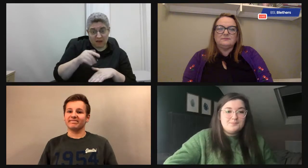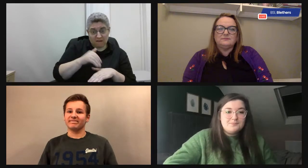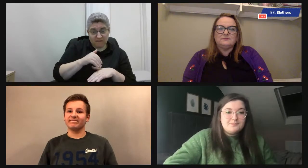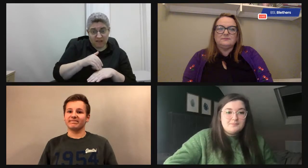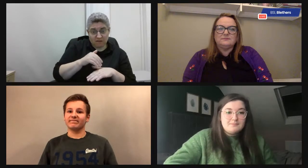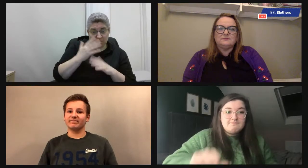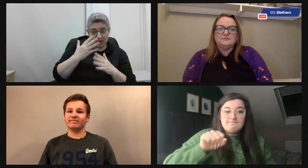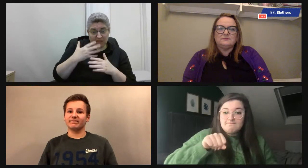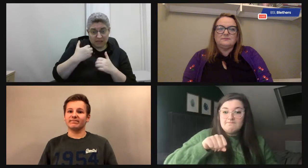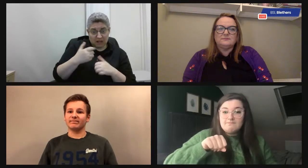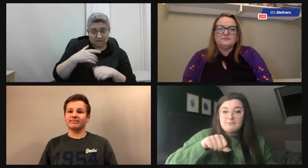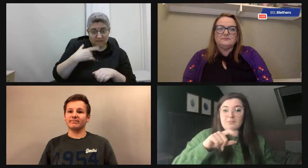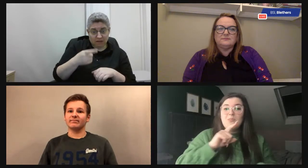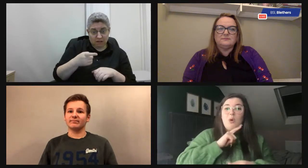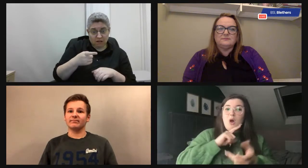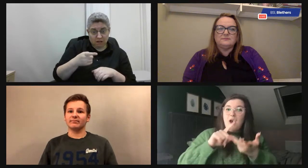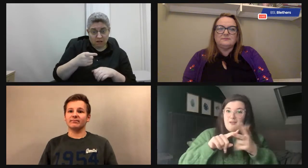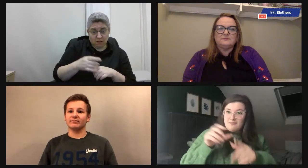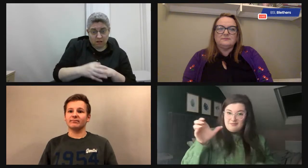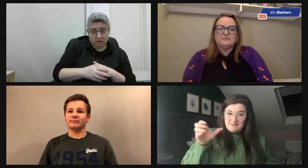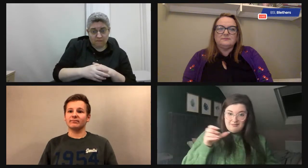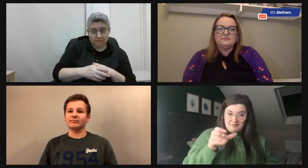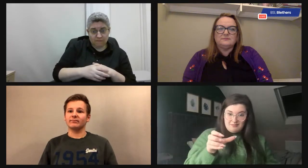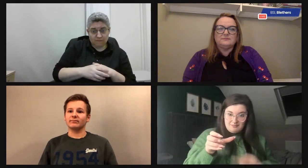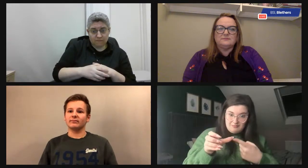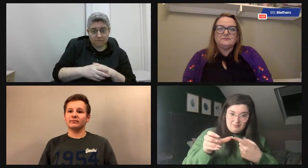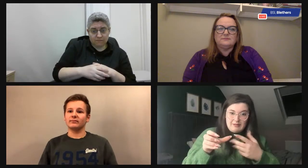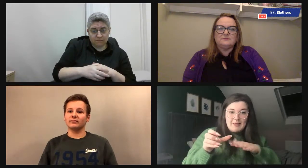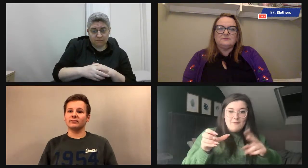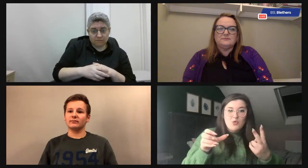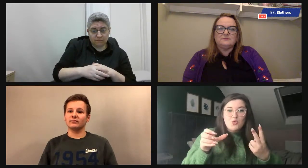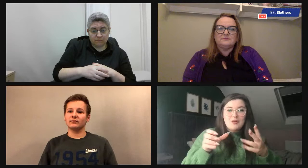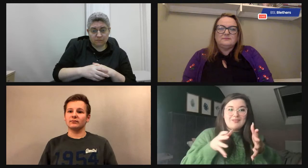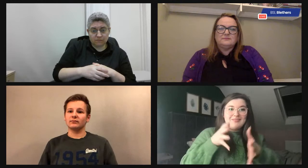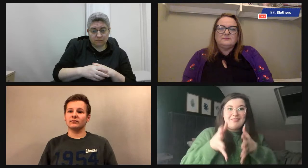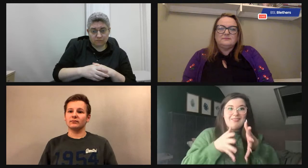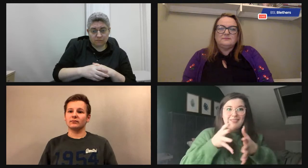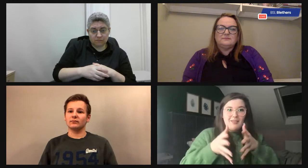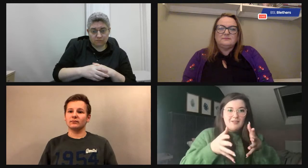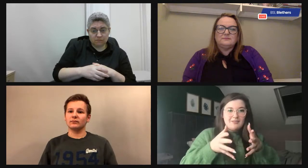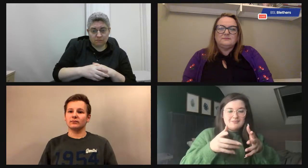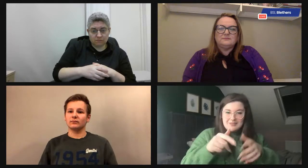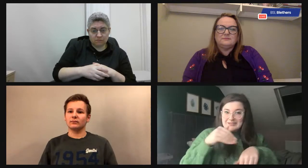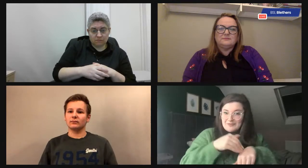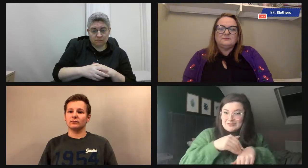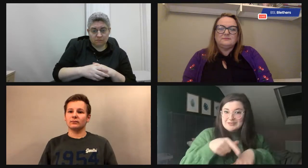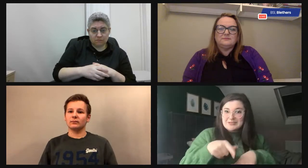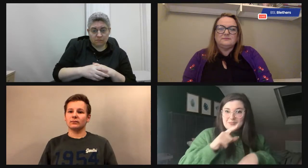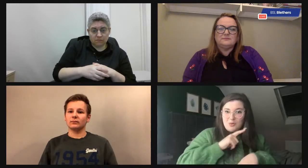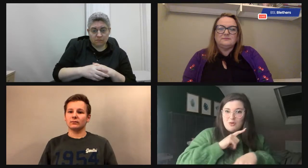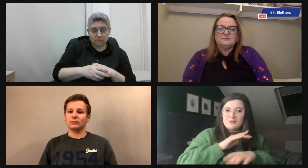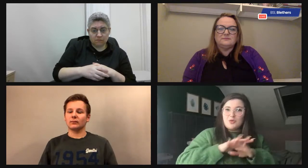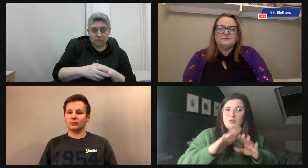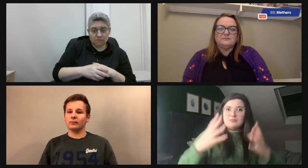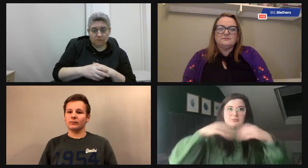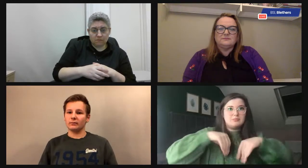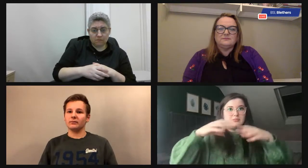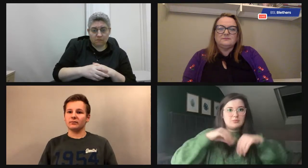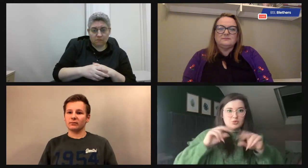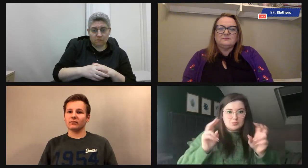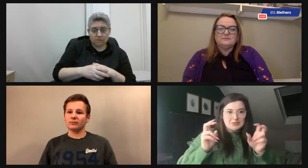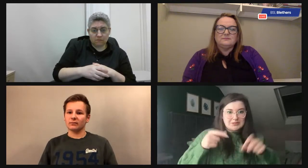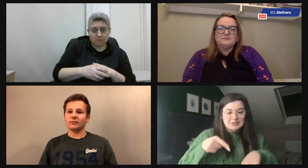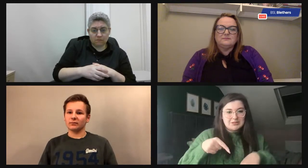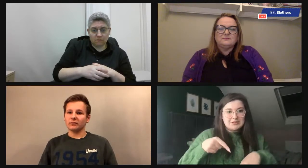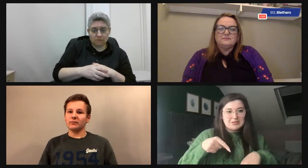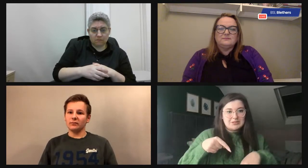so that the deaf person can take it in. Well, if that's not Well, I'm sure happening, that would that's affect going the to cause mental health. stress. So think about it, Avril. Someone